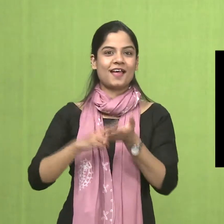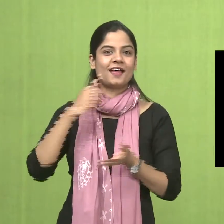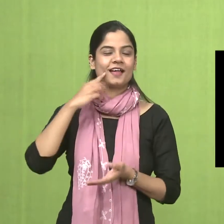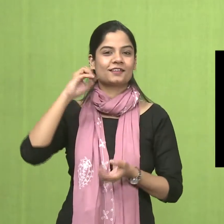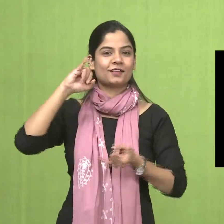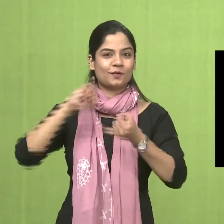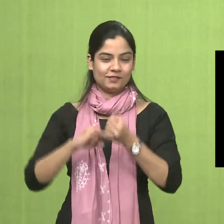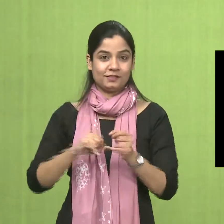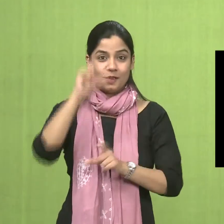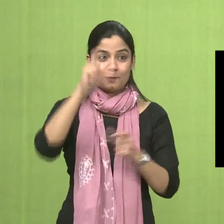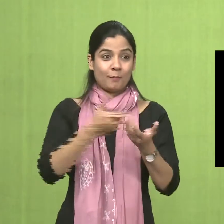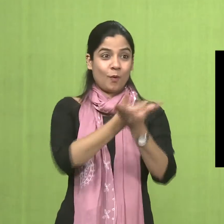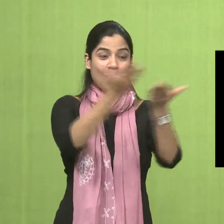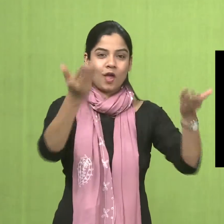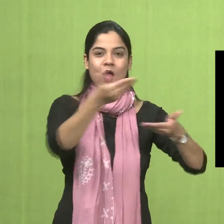dear learners, welcome to NIOS.